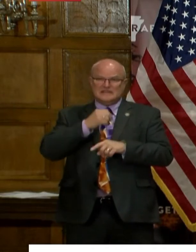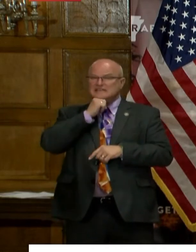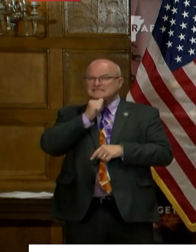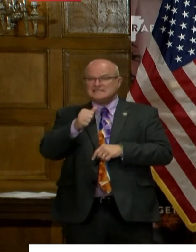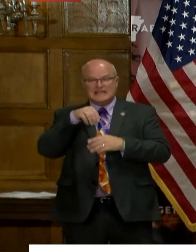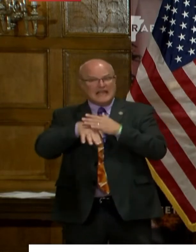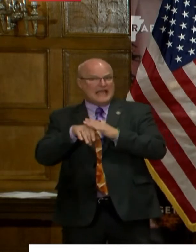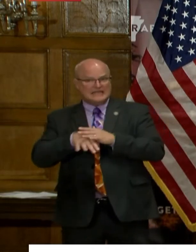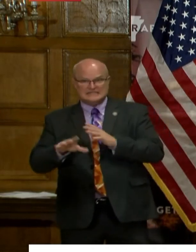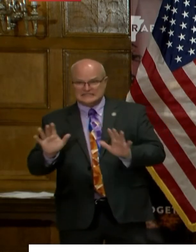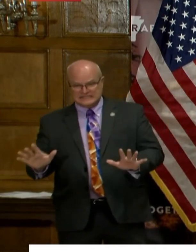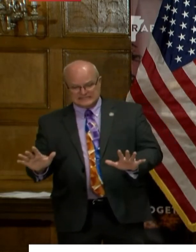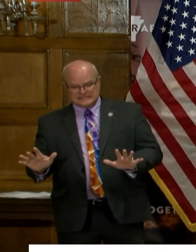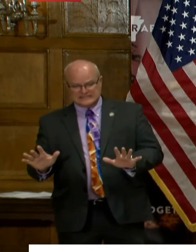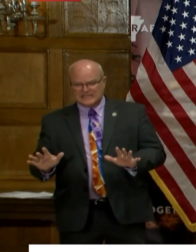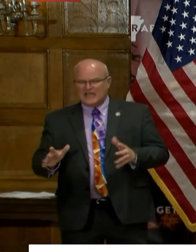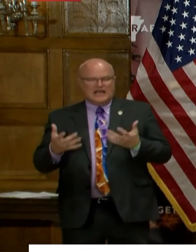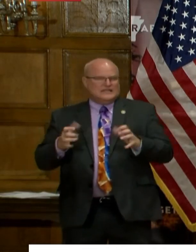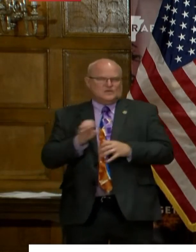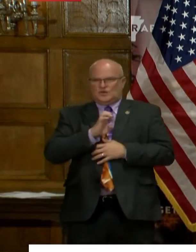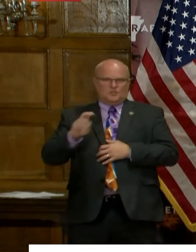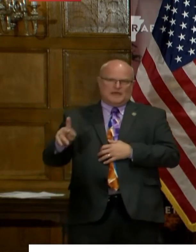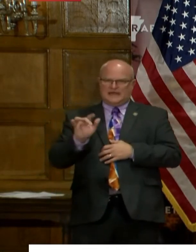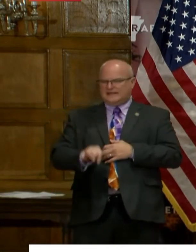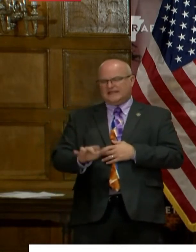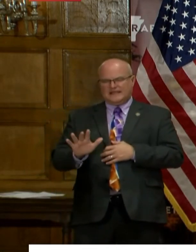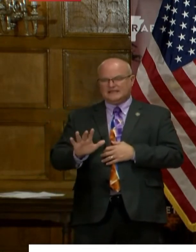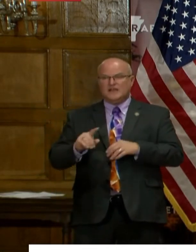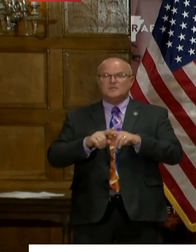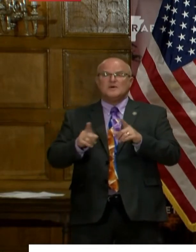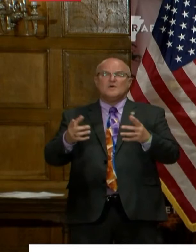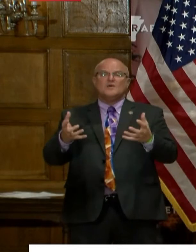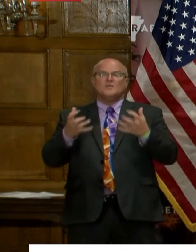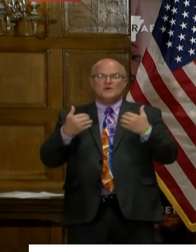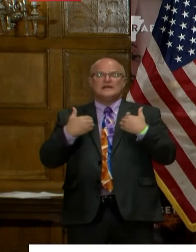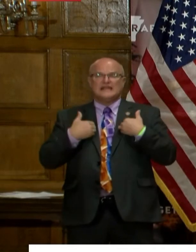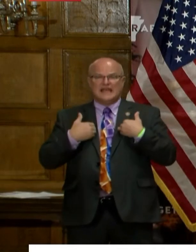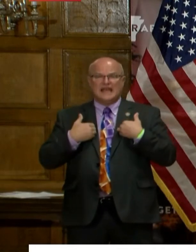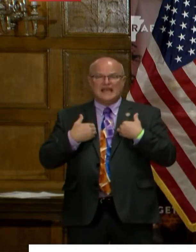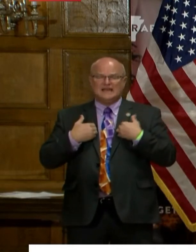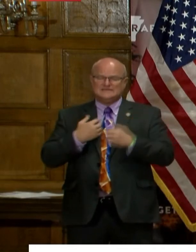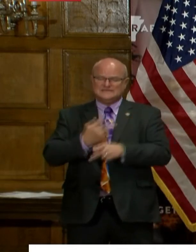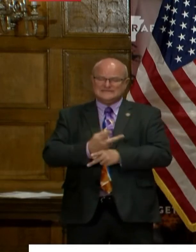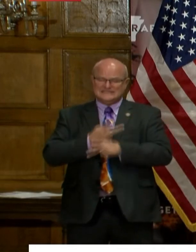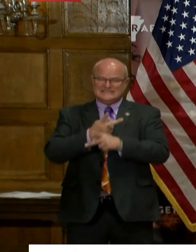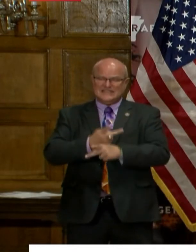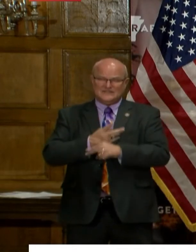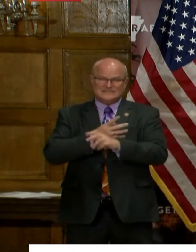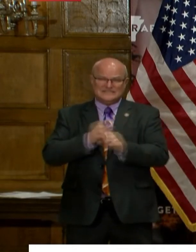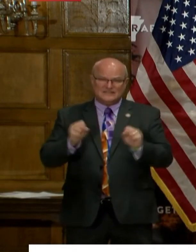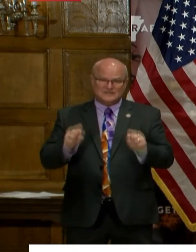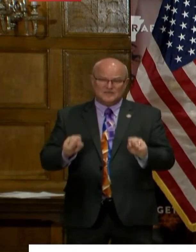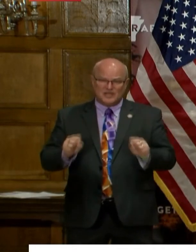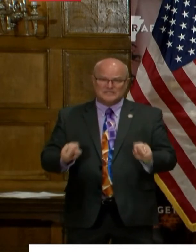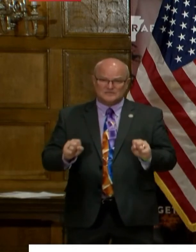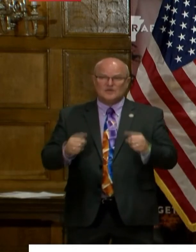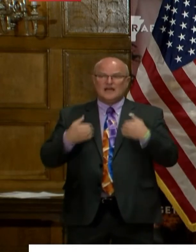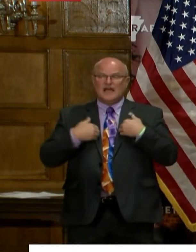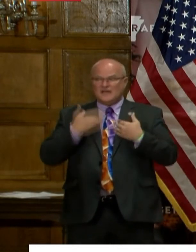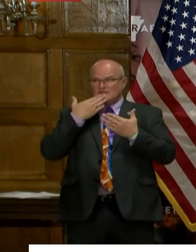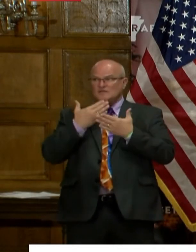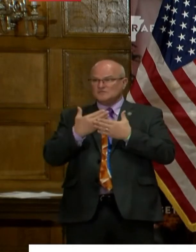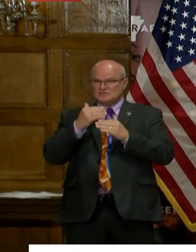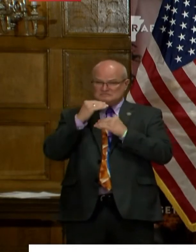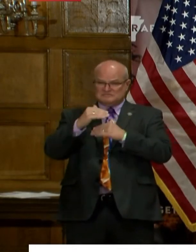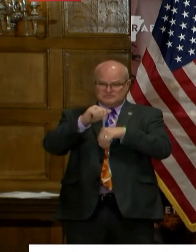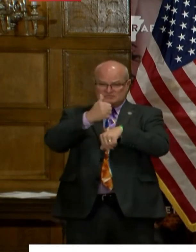any access, I don't think we want to go back to that. But we do want to have it as careful and safely as possible. We've got some good